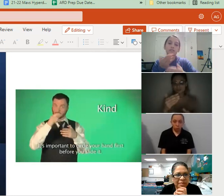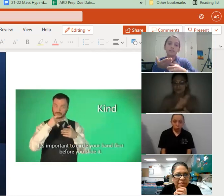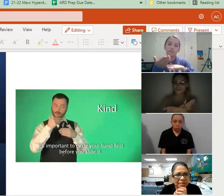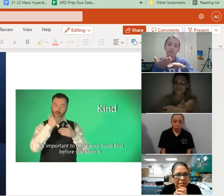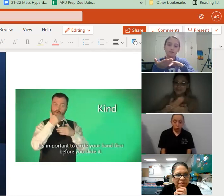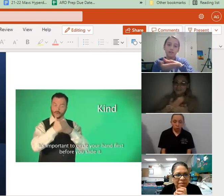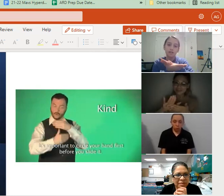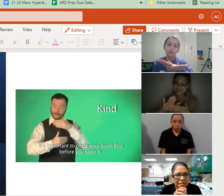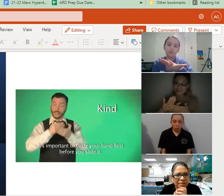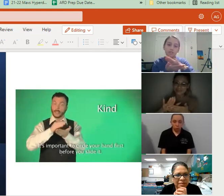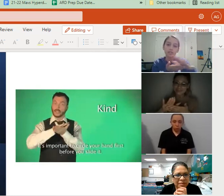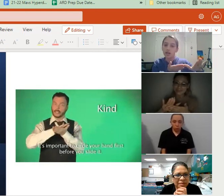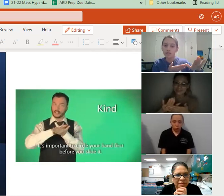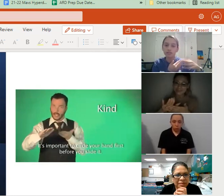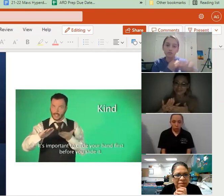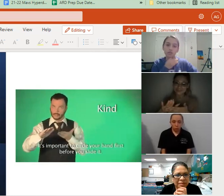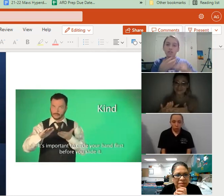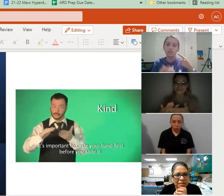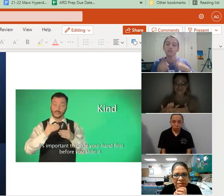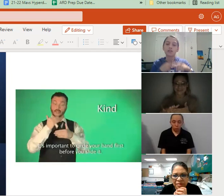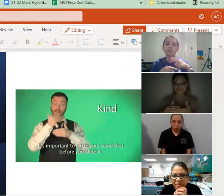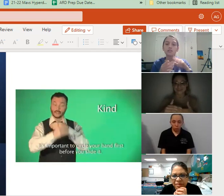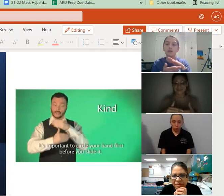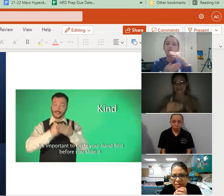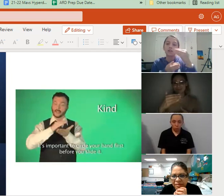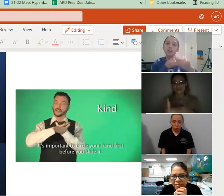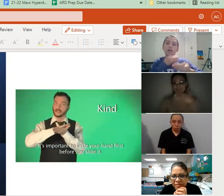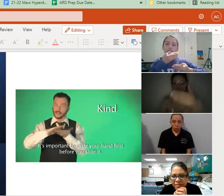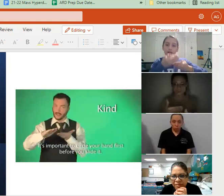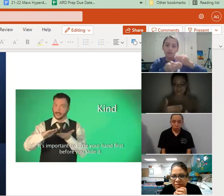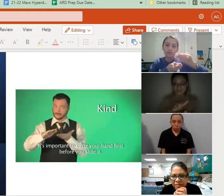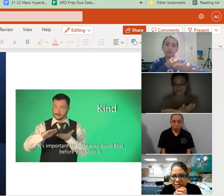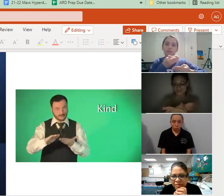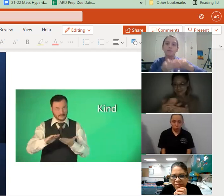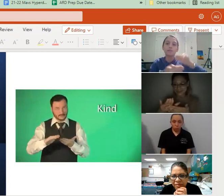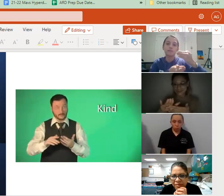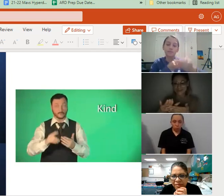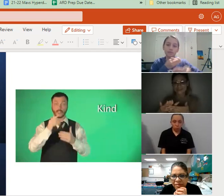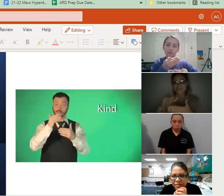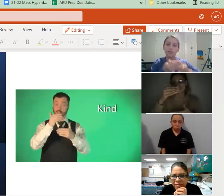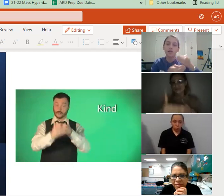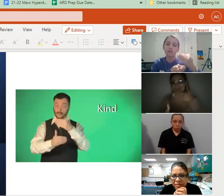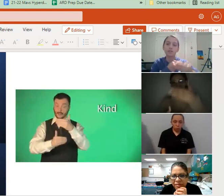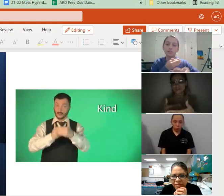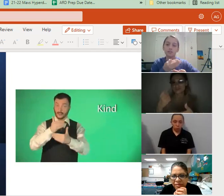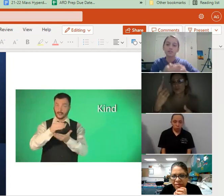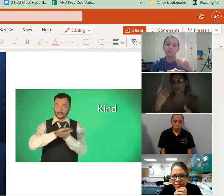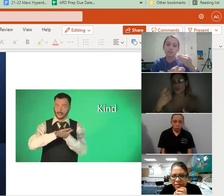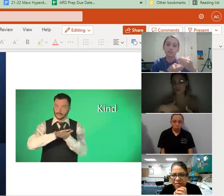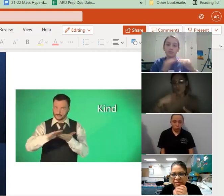Kind. And then it kind of goes into nice is what he signs. Kind.